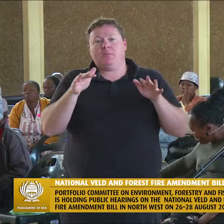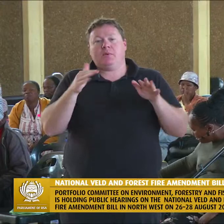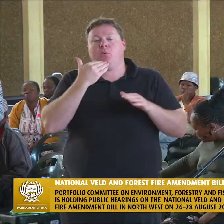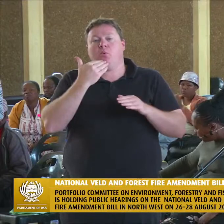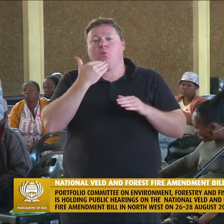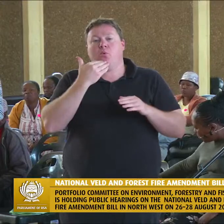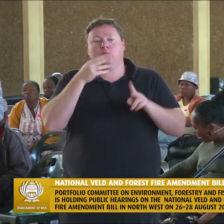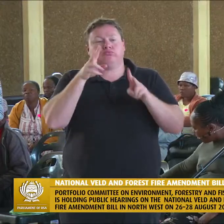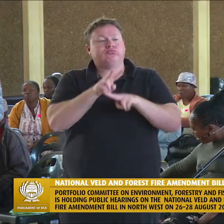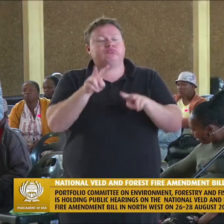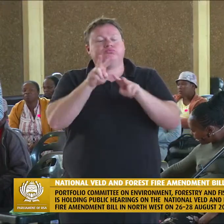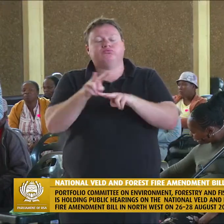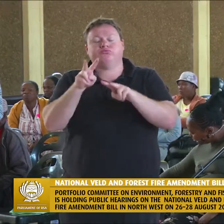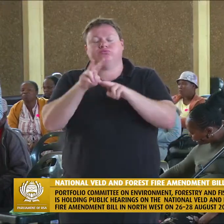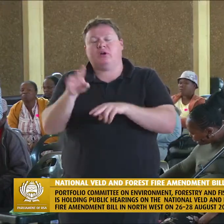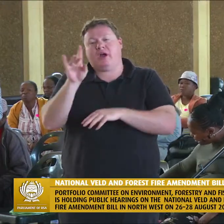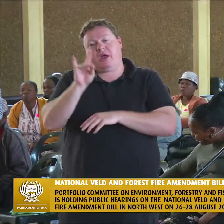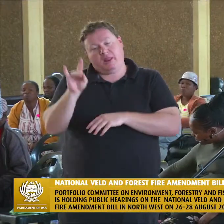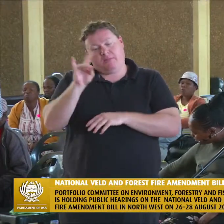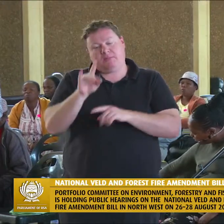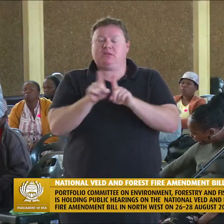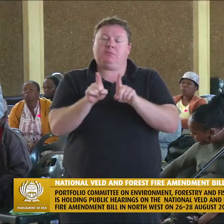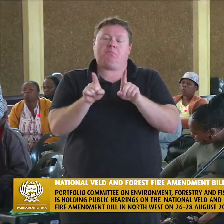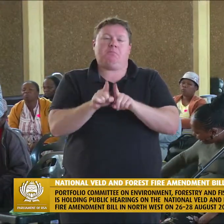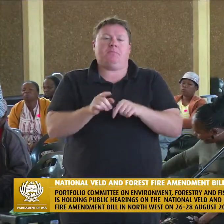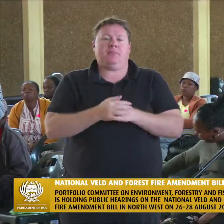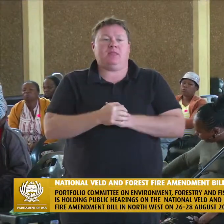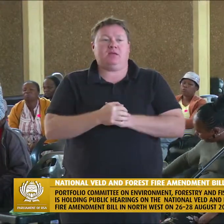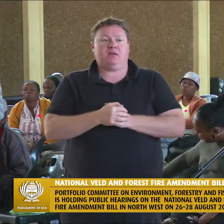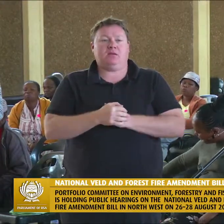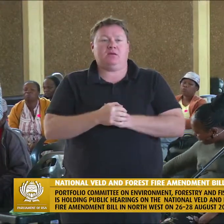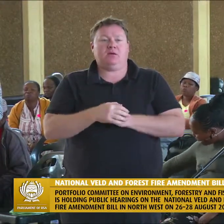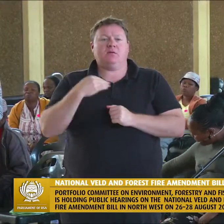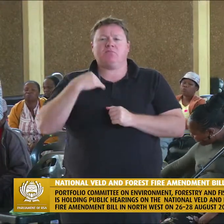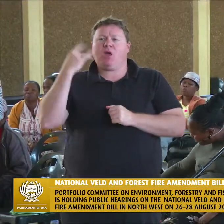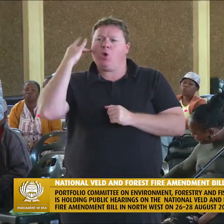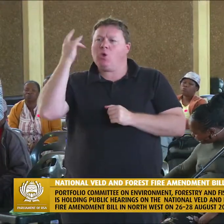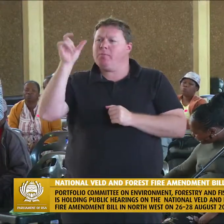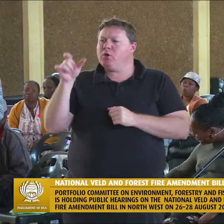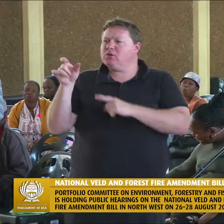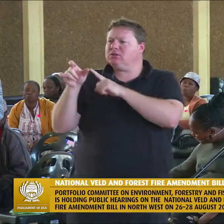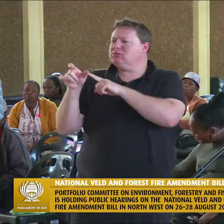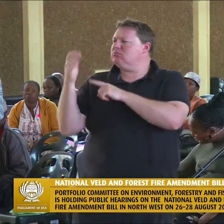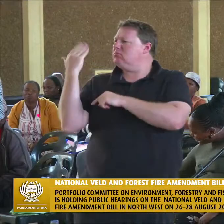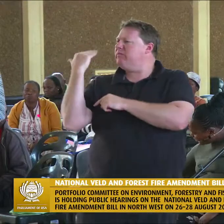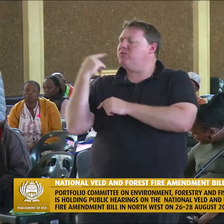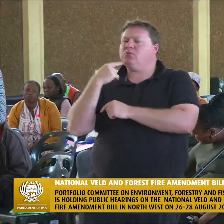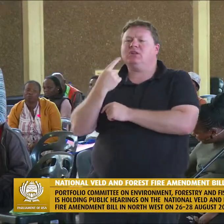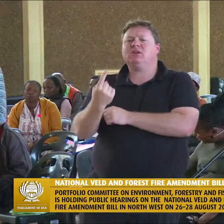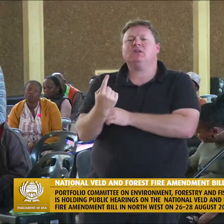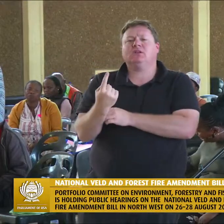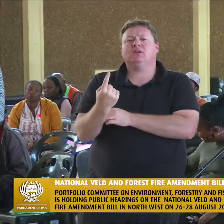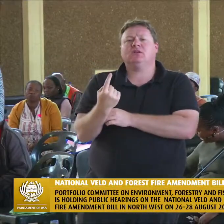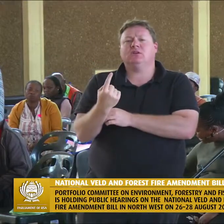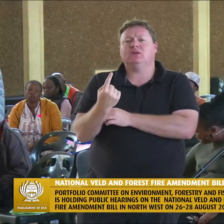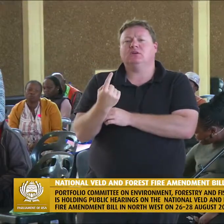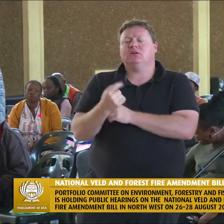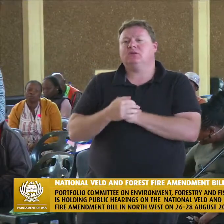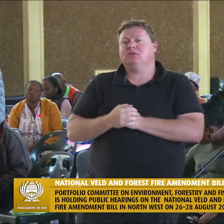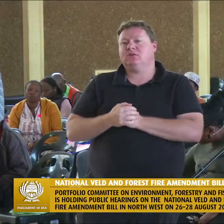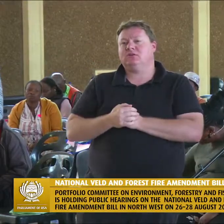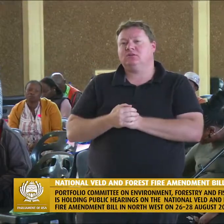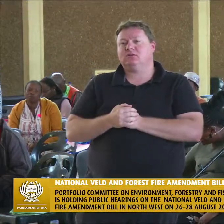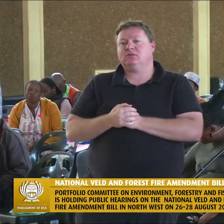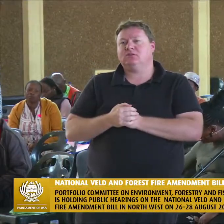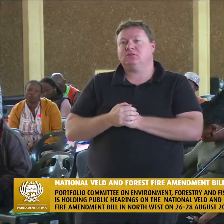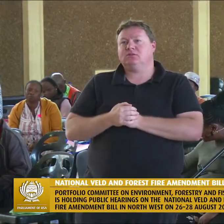taking care of our livestock as well i heard one of the speakers saying that at some stage he